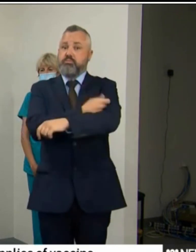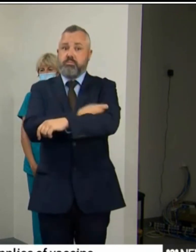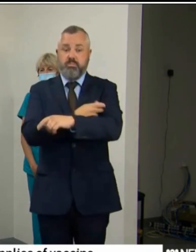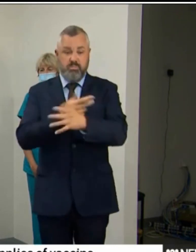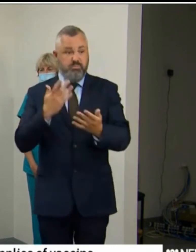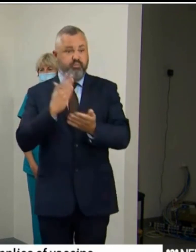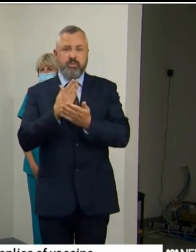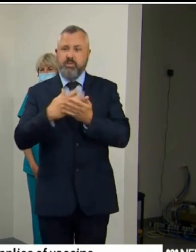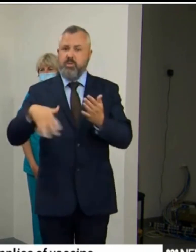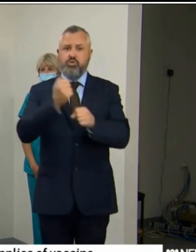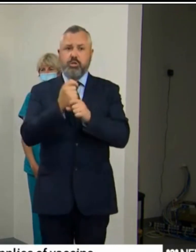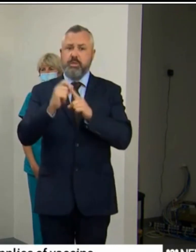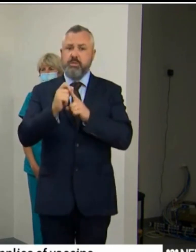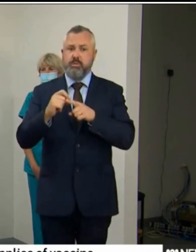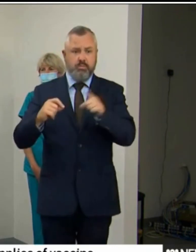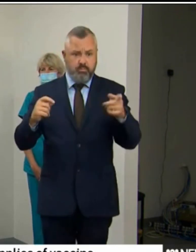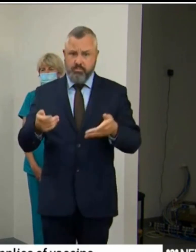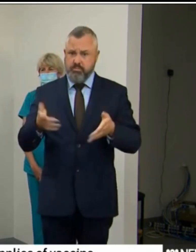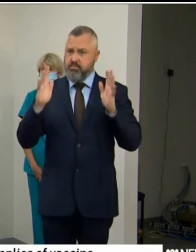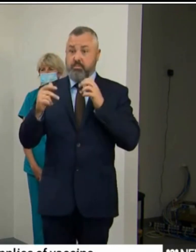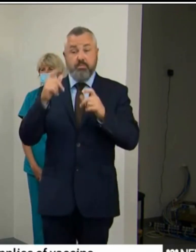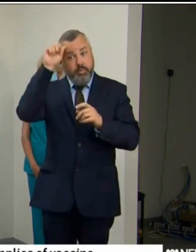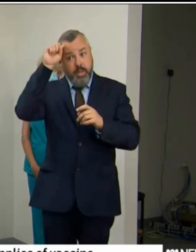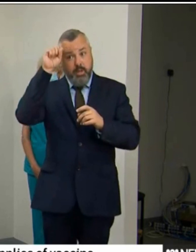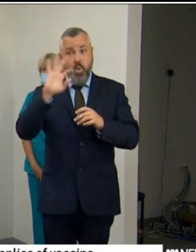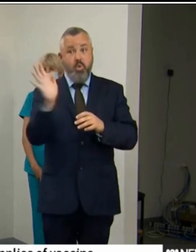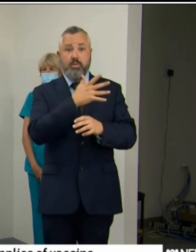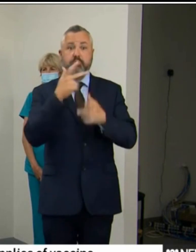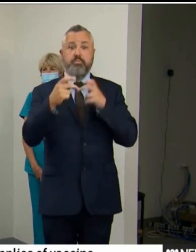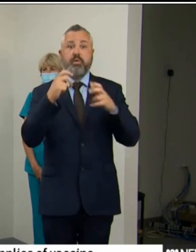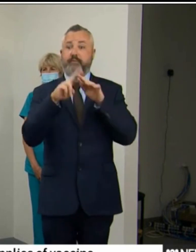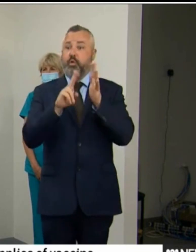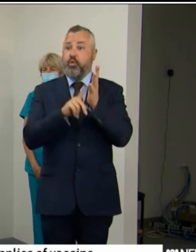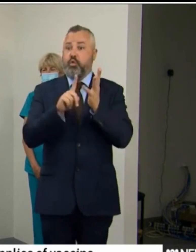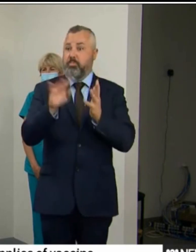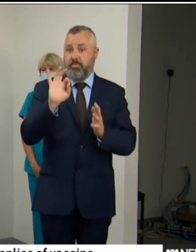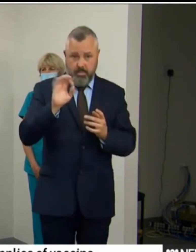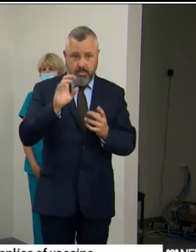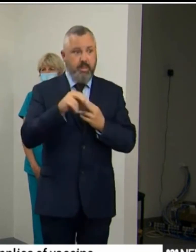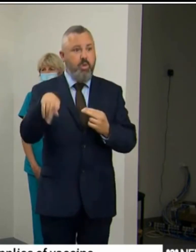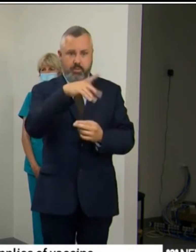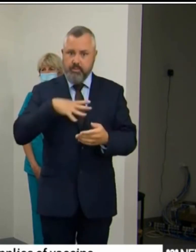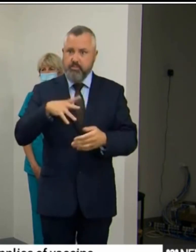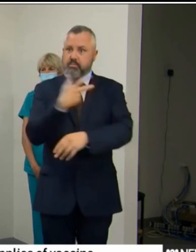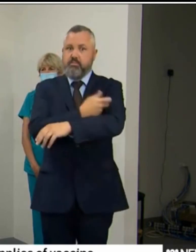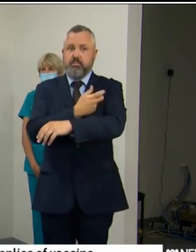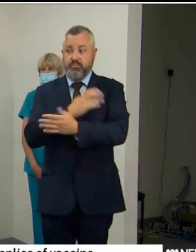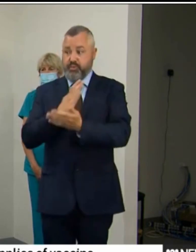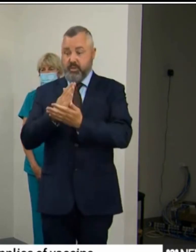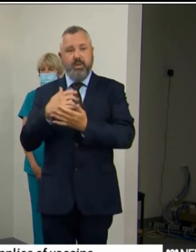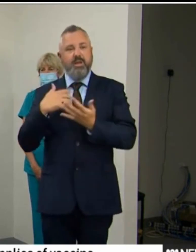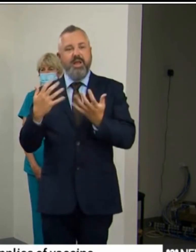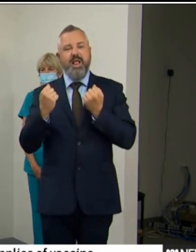flu. Not every general practice does certain types of things, but we're double our best expectations, and so we're